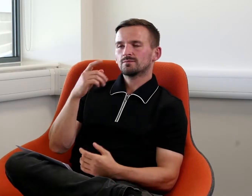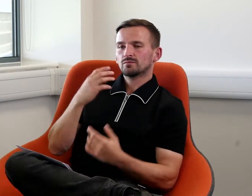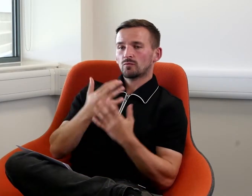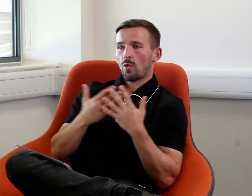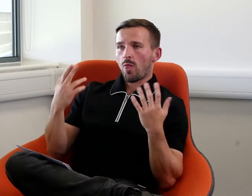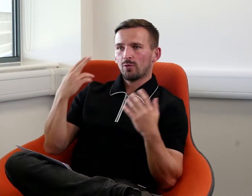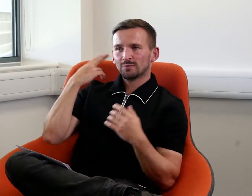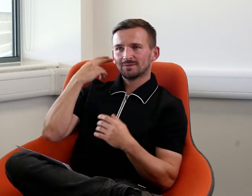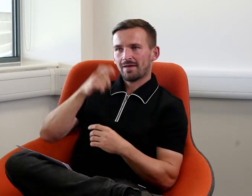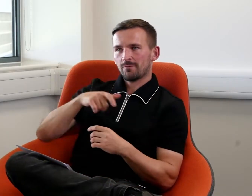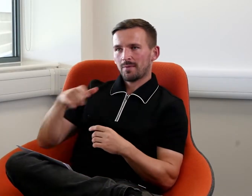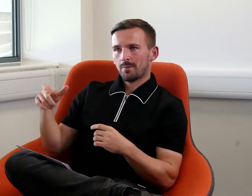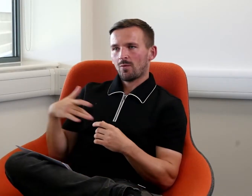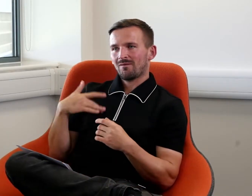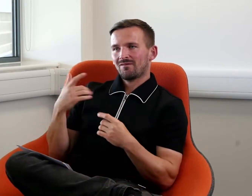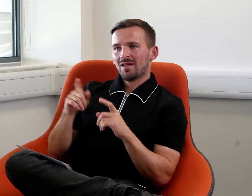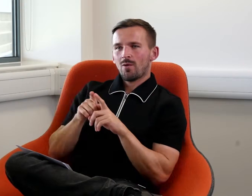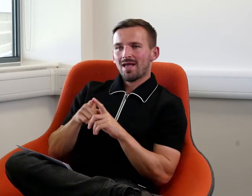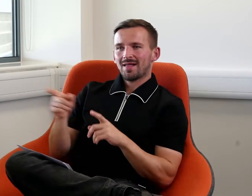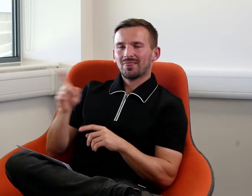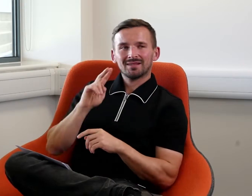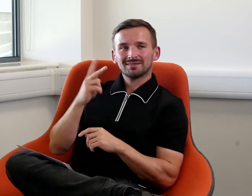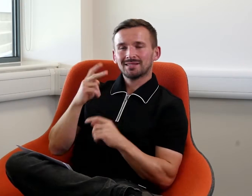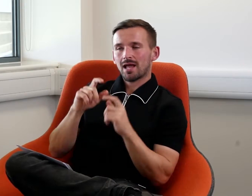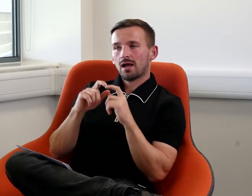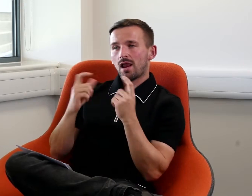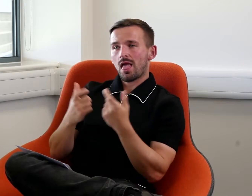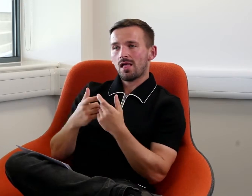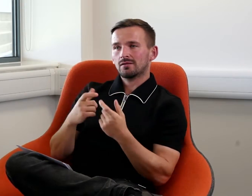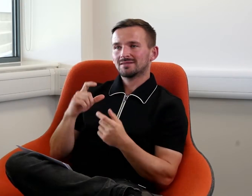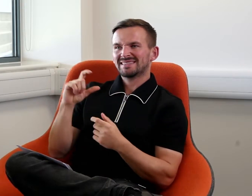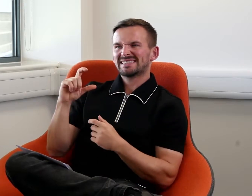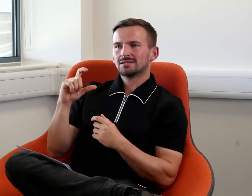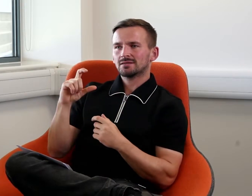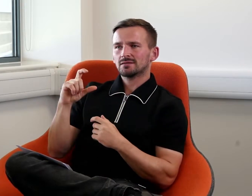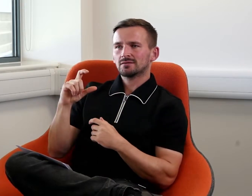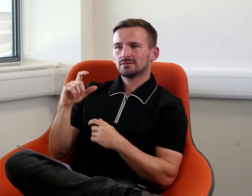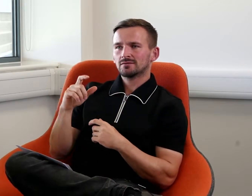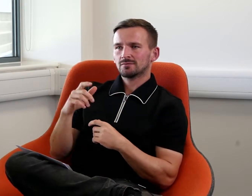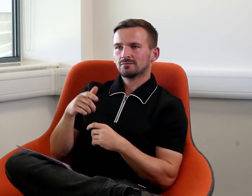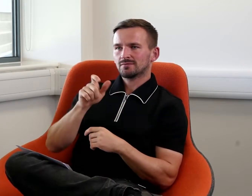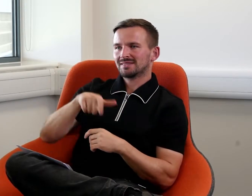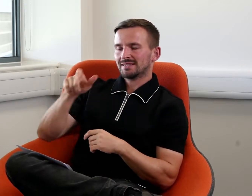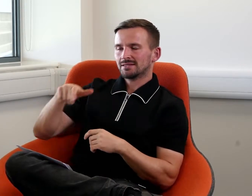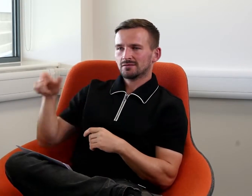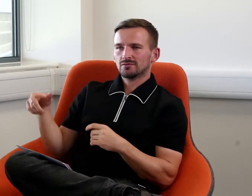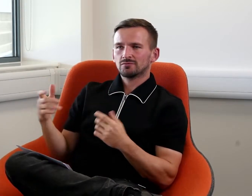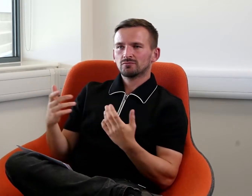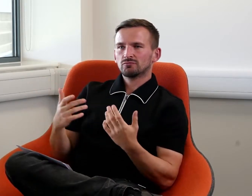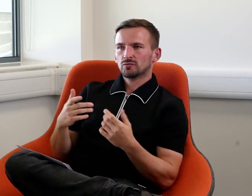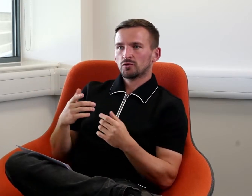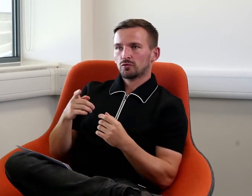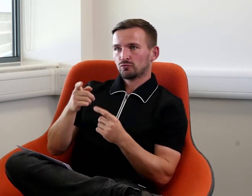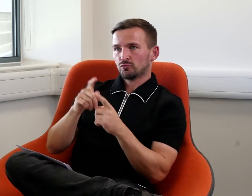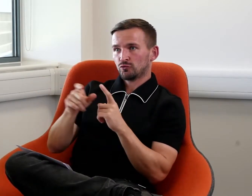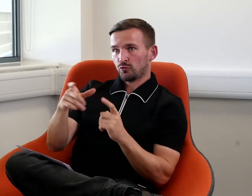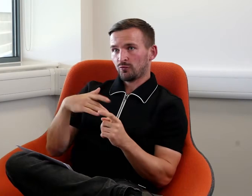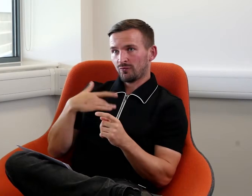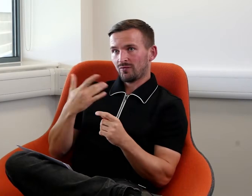Really good. I'm just thinking about the deaf community. Sometimes they feel like they're second-class citizens because that